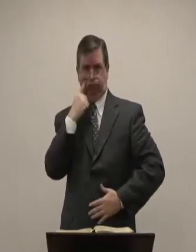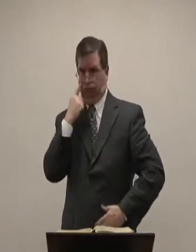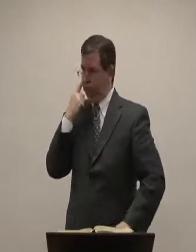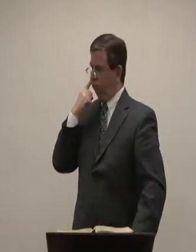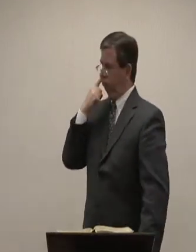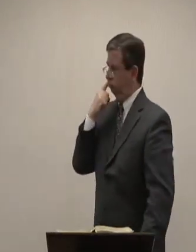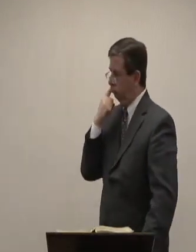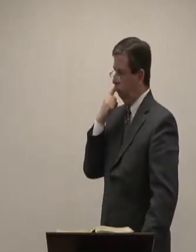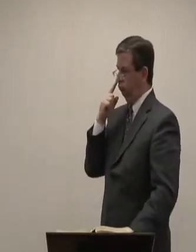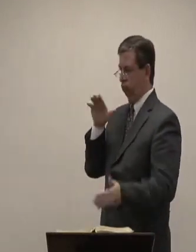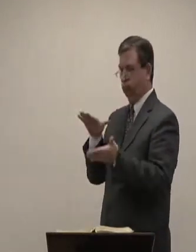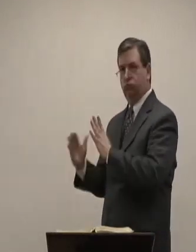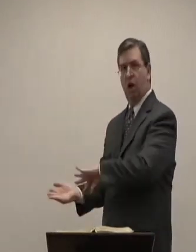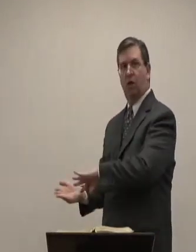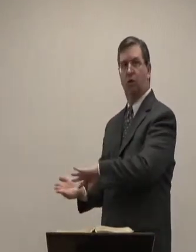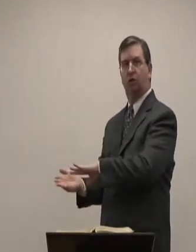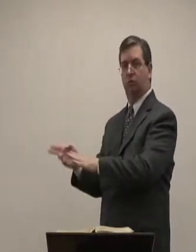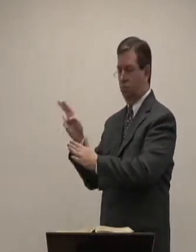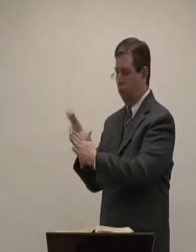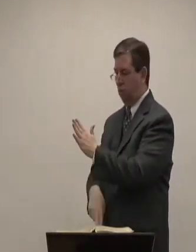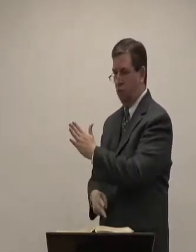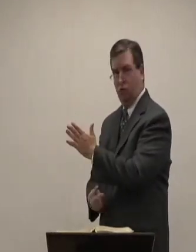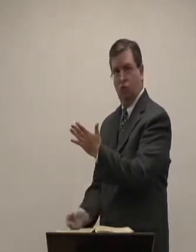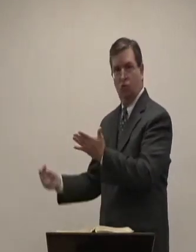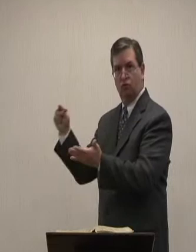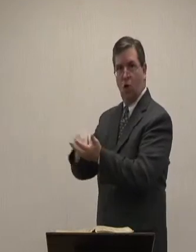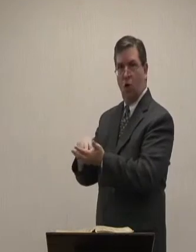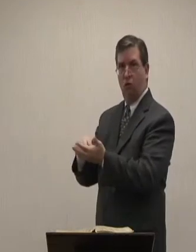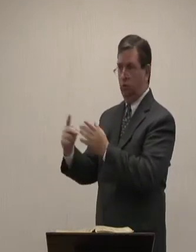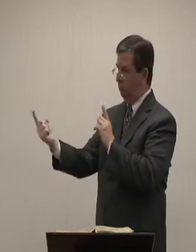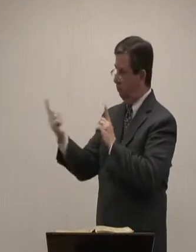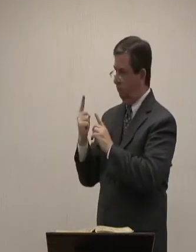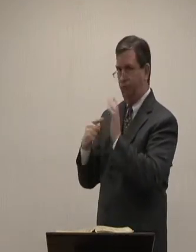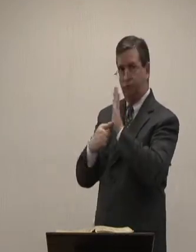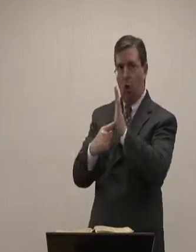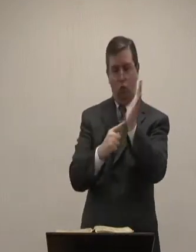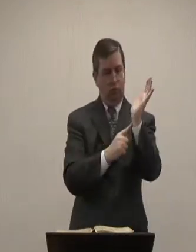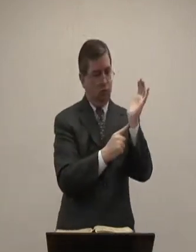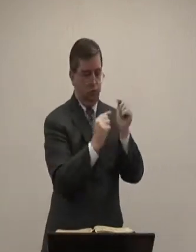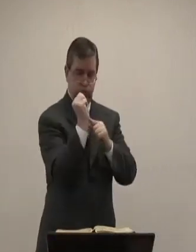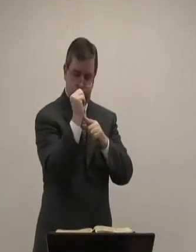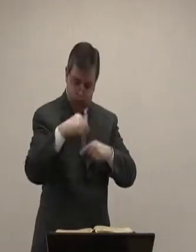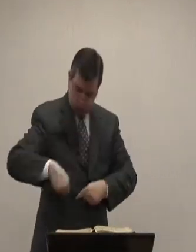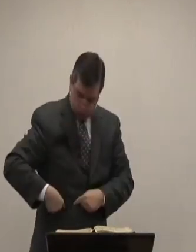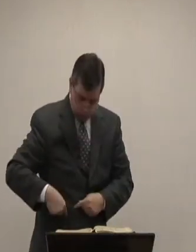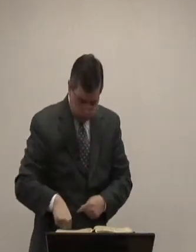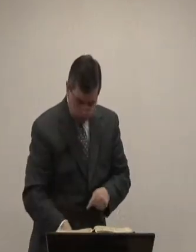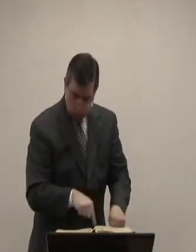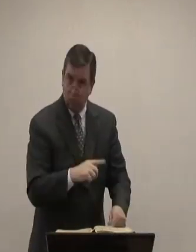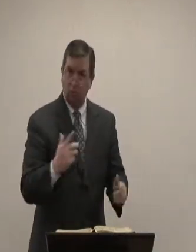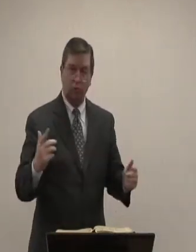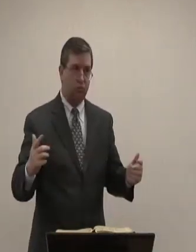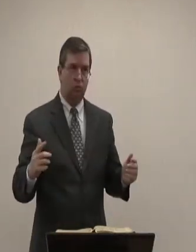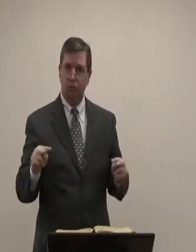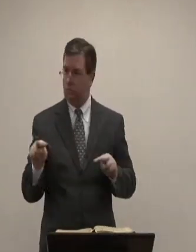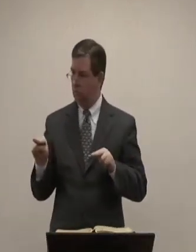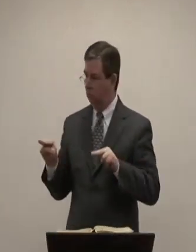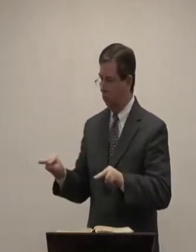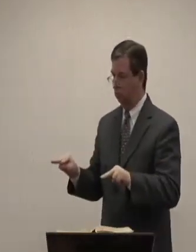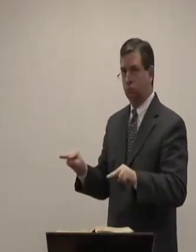And why did he come to the disciples? To show that he was, to witness, to show that he actually died and showed them proof